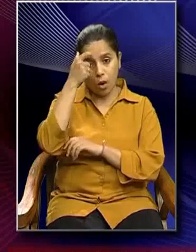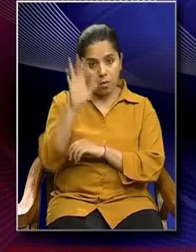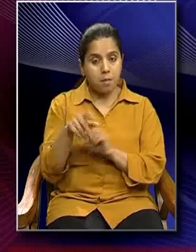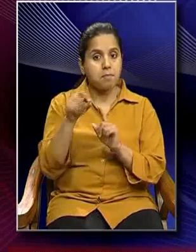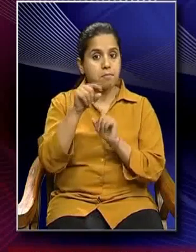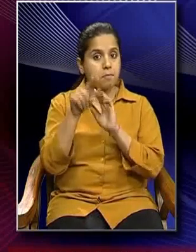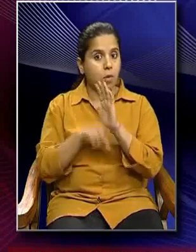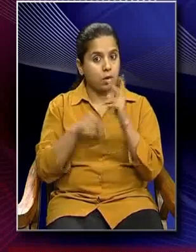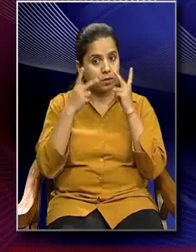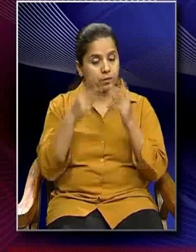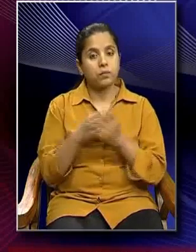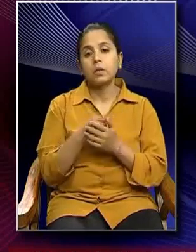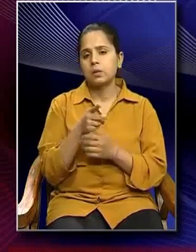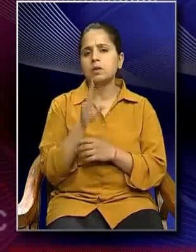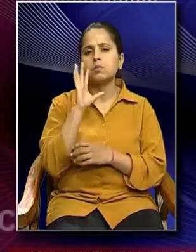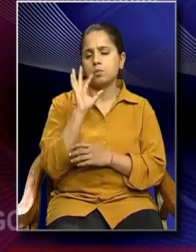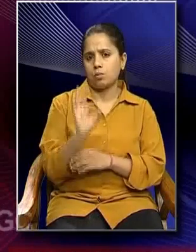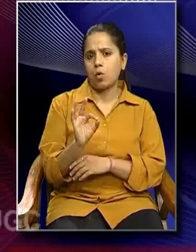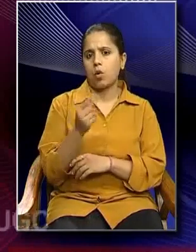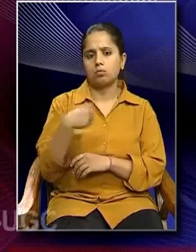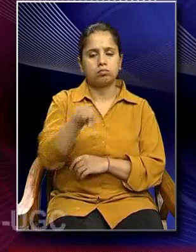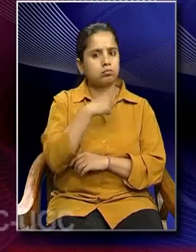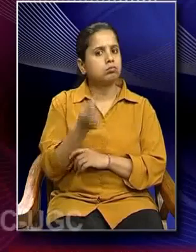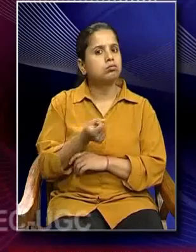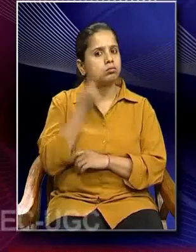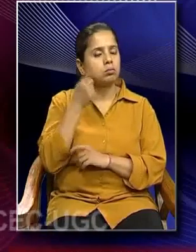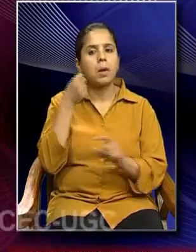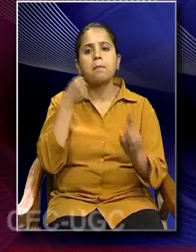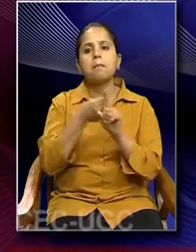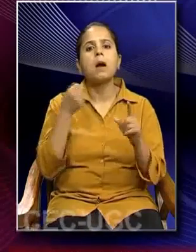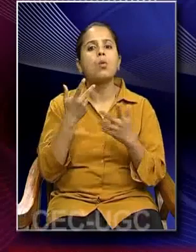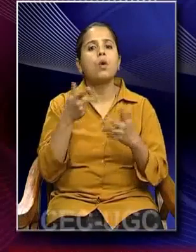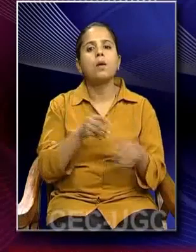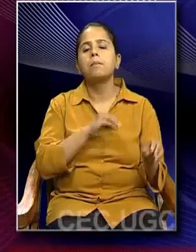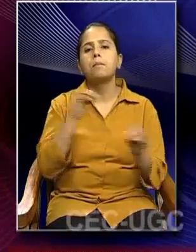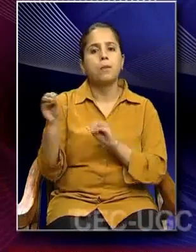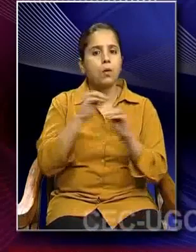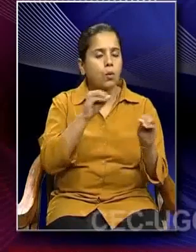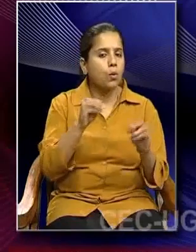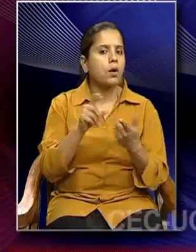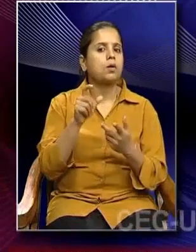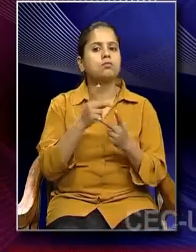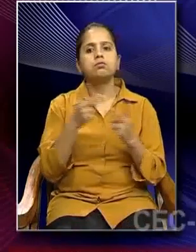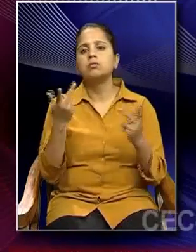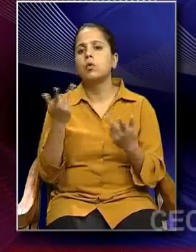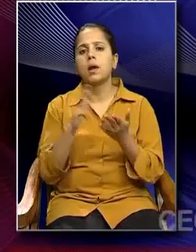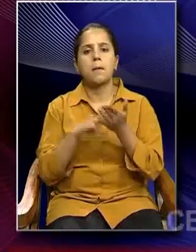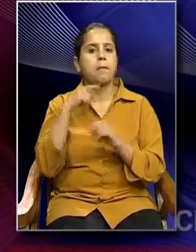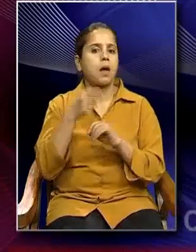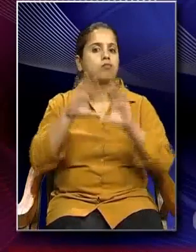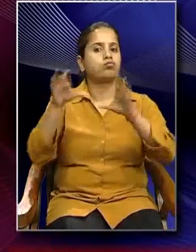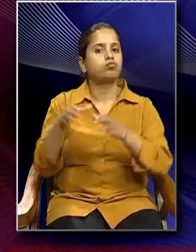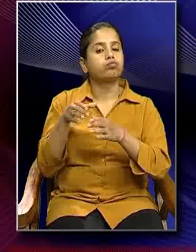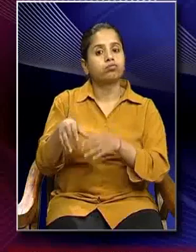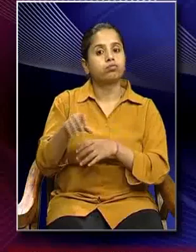policies, it's very important for us to understand the impact of these movements on migration at the collective